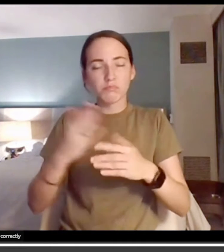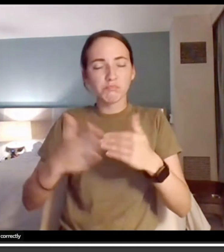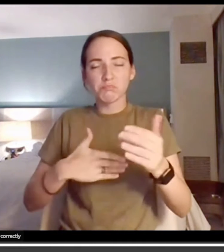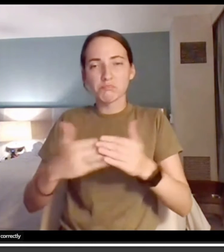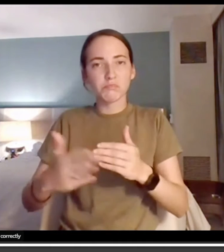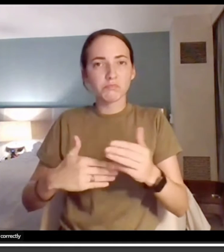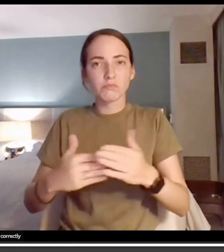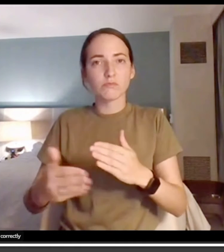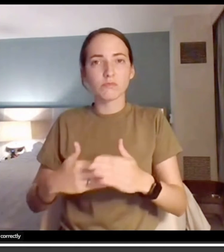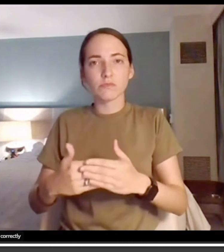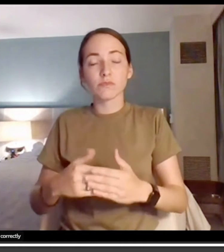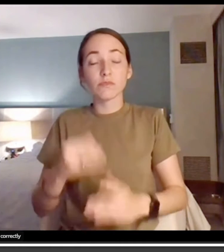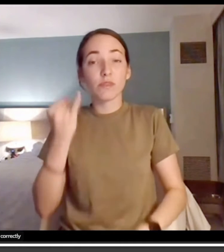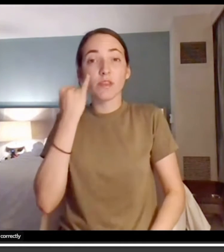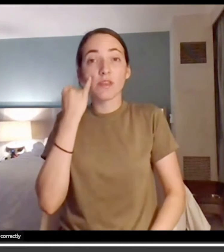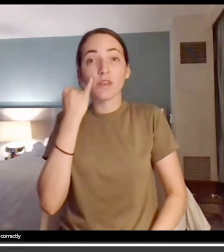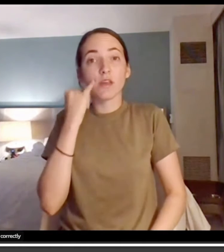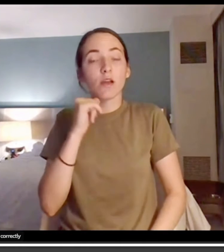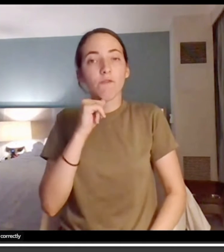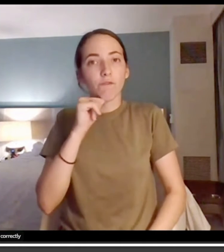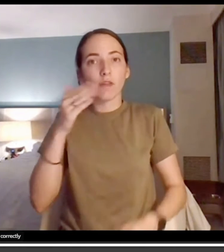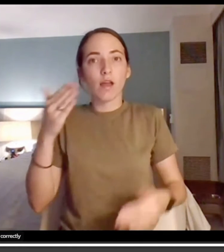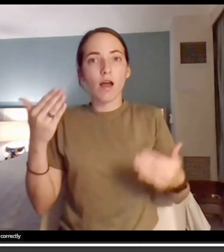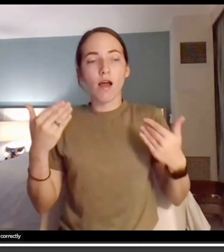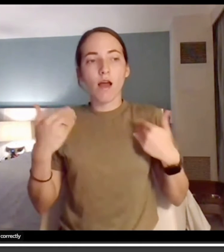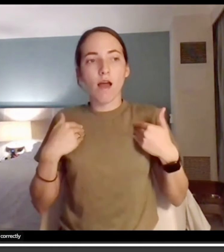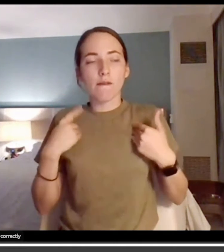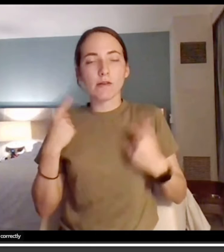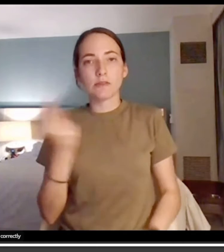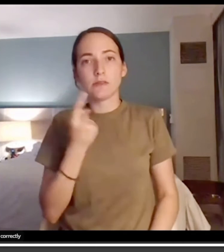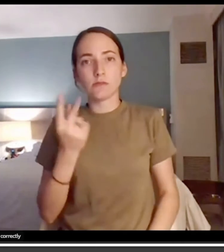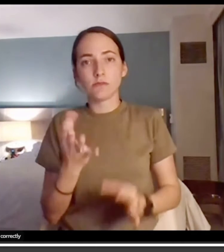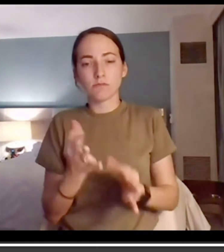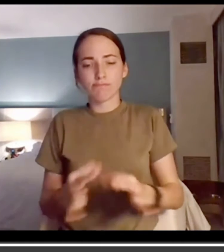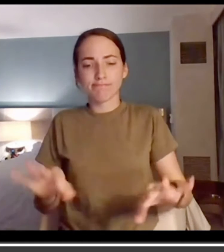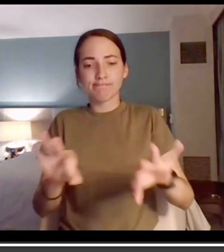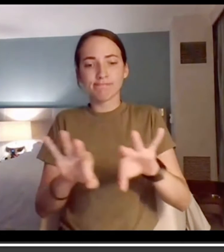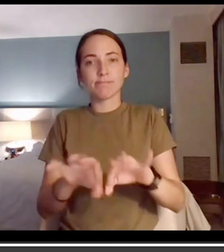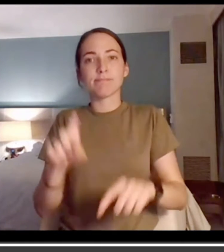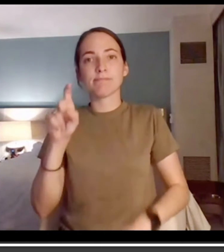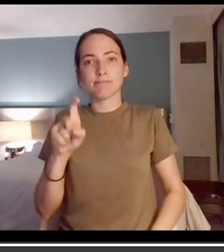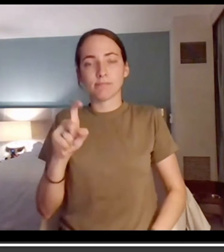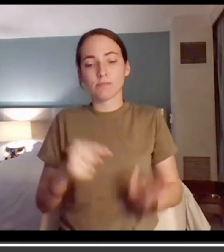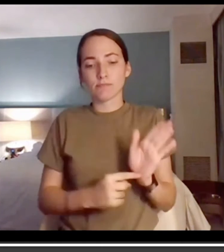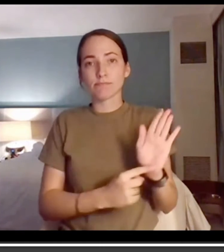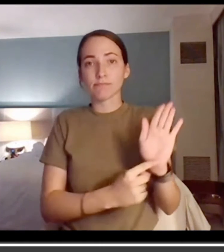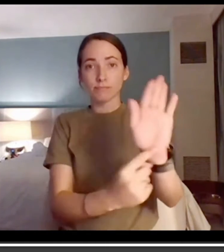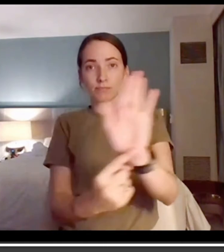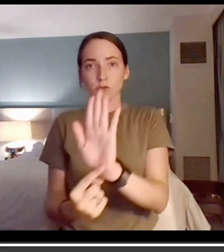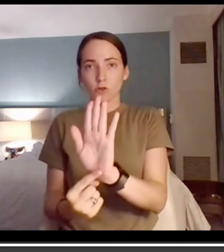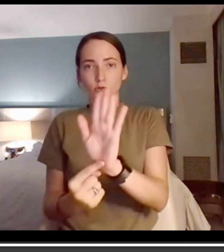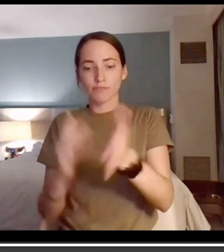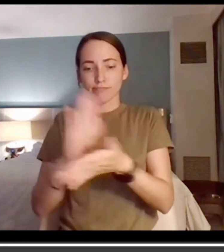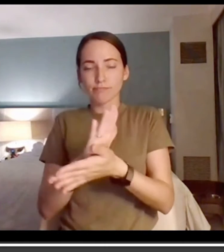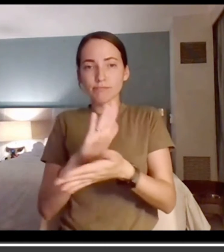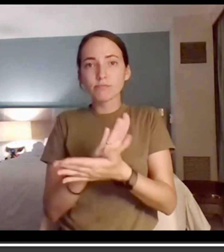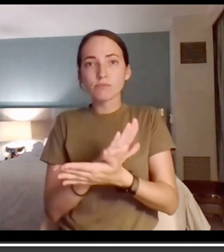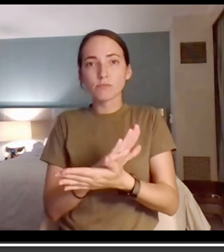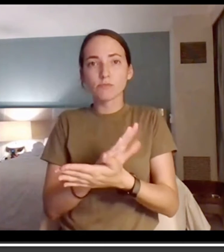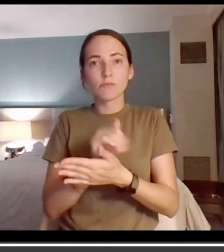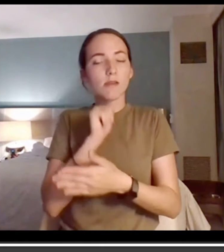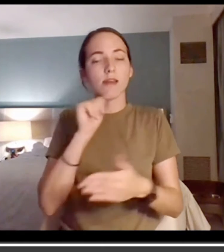judges expect to see you go to the doctor. So a strong, consistent medical record without any gaps is really, really